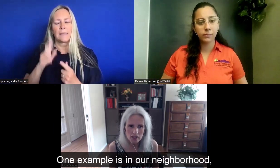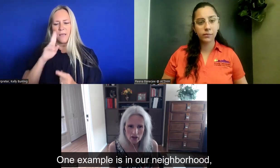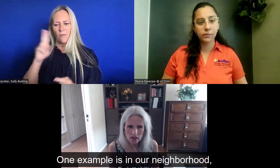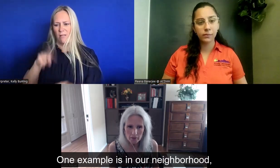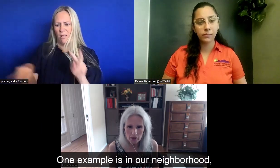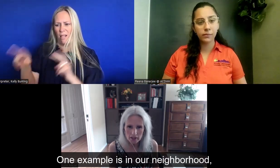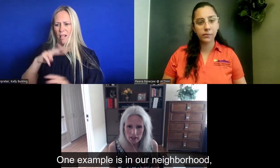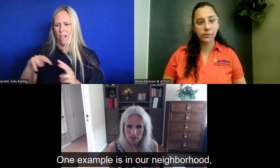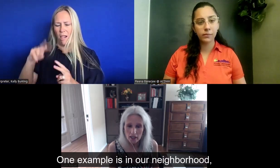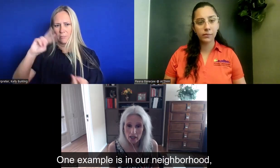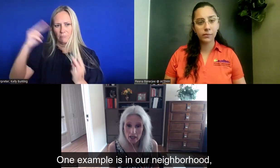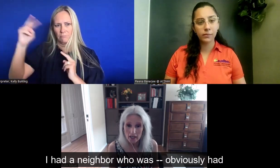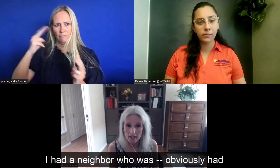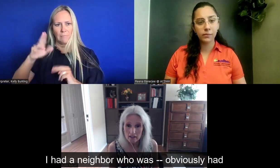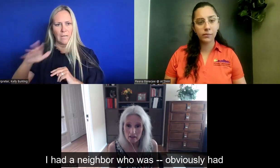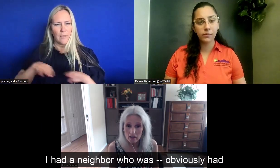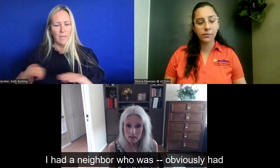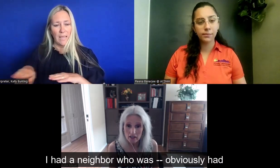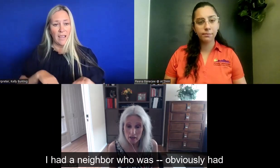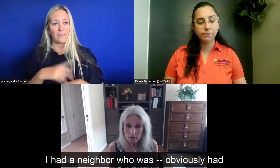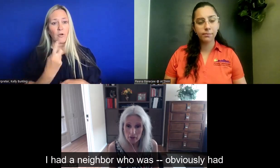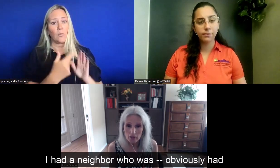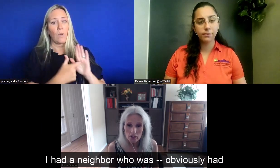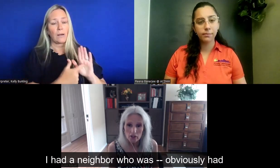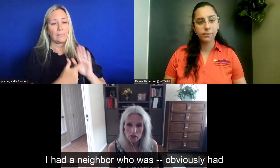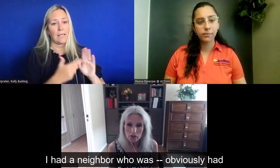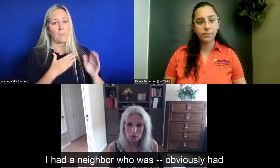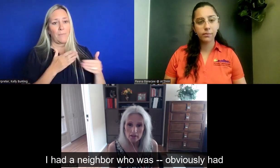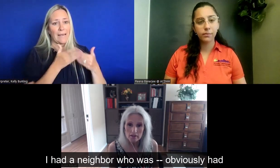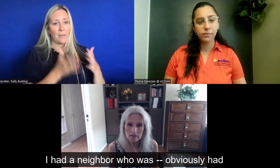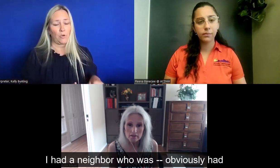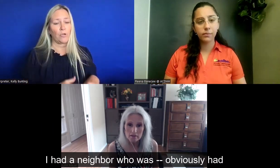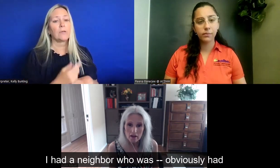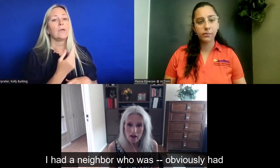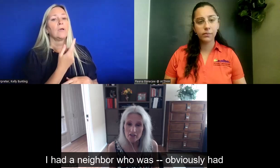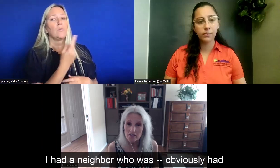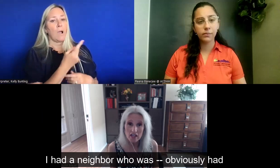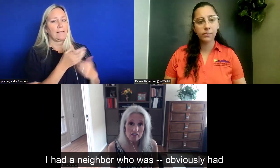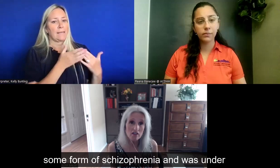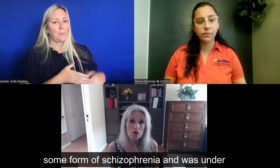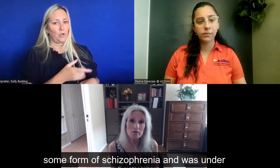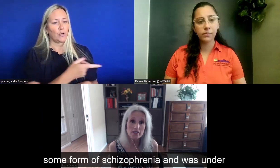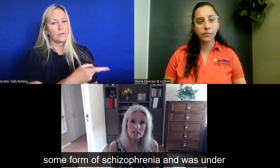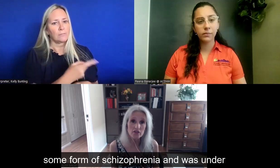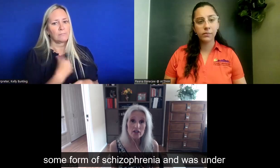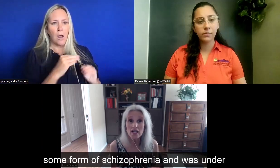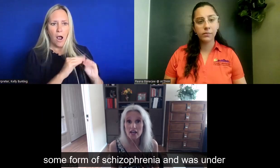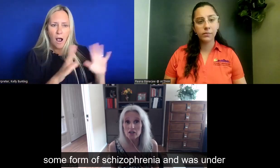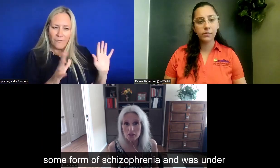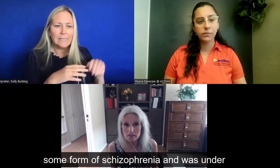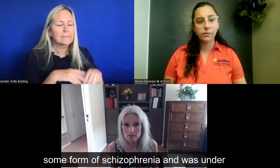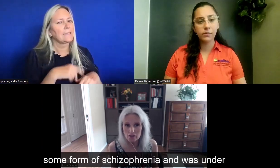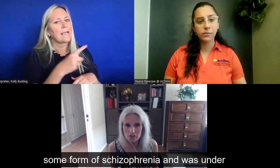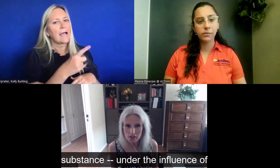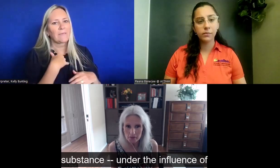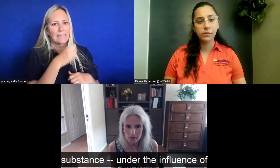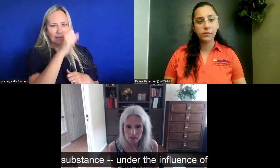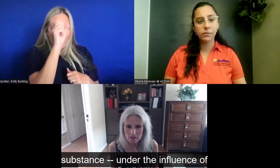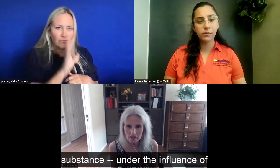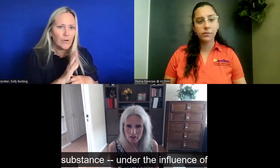example is in our neighborhood. I had a neighbor who was obviously had some form of schizophrenia and was